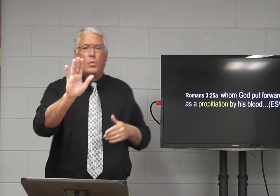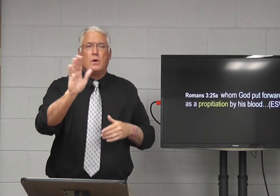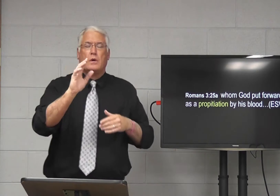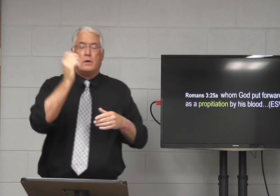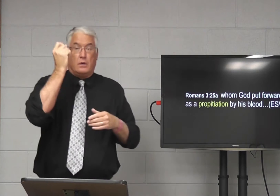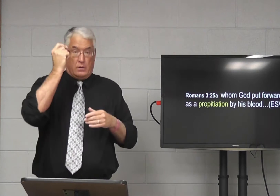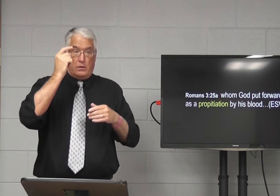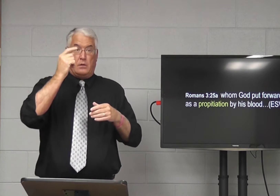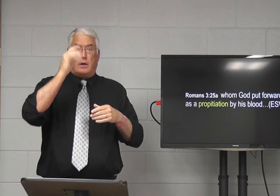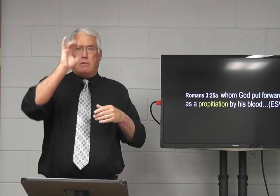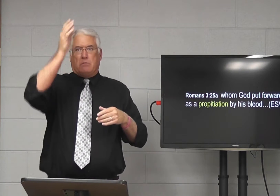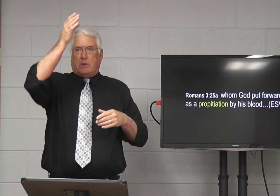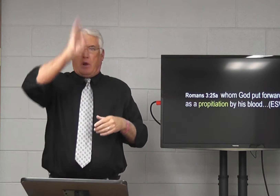it off.